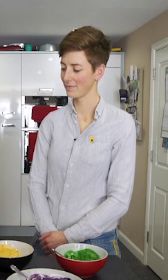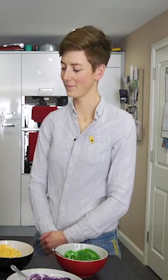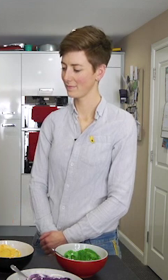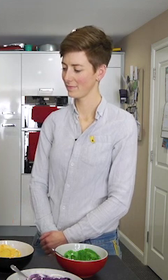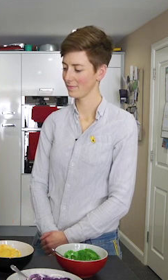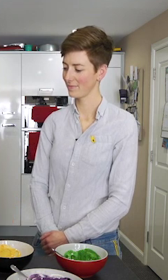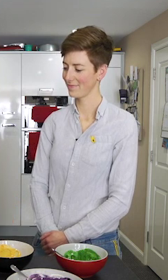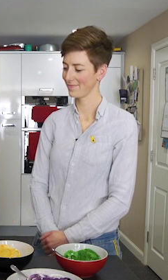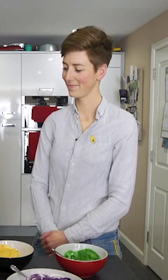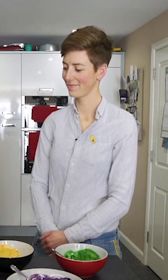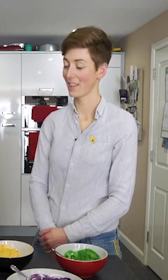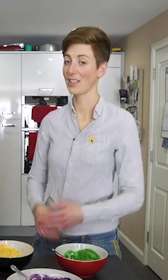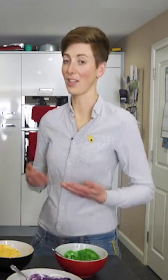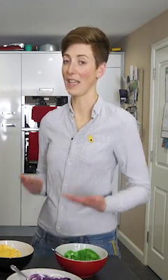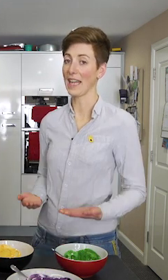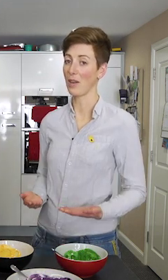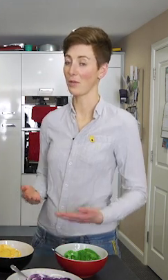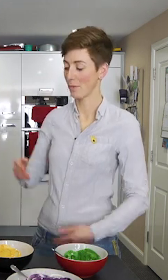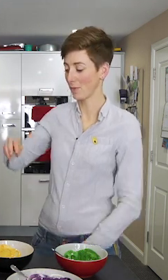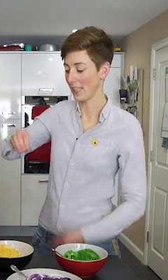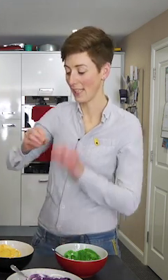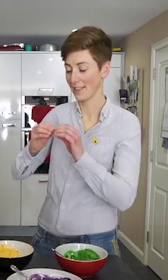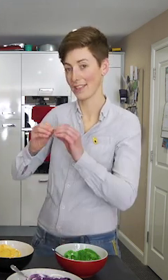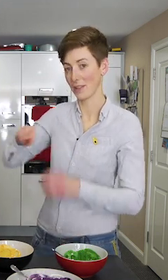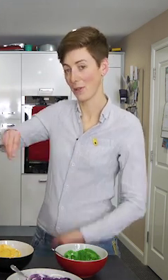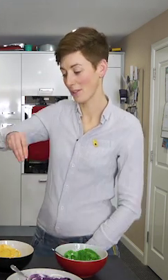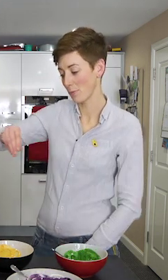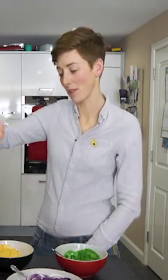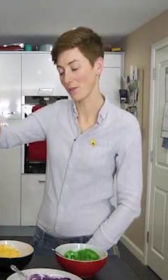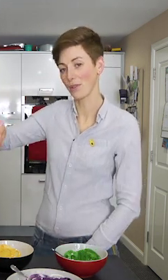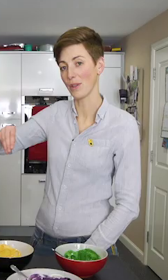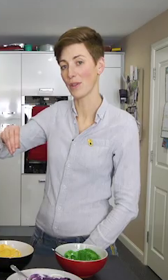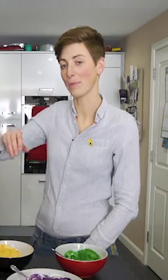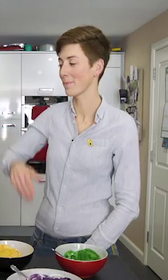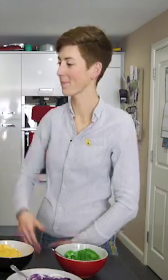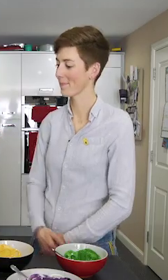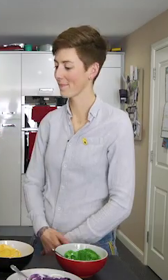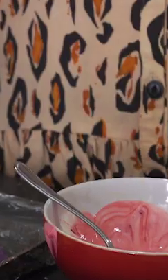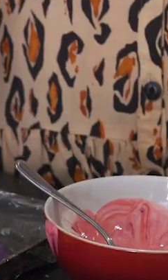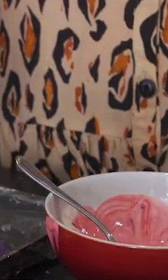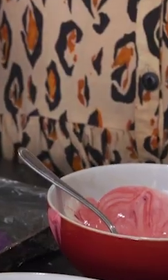Now I'm going to cover it with sprinkles. So now Bryony is going to put the sprinkles on the top.